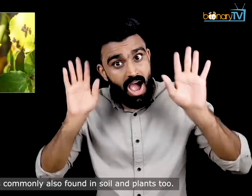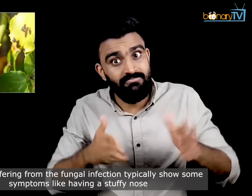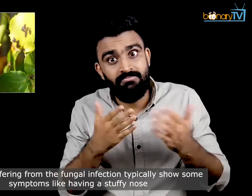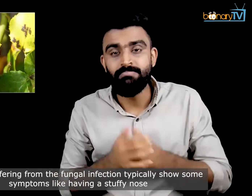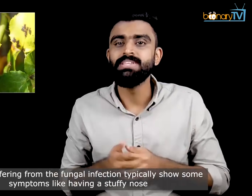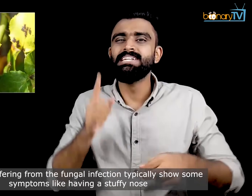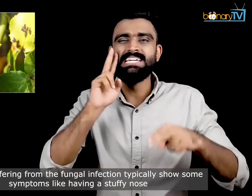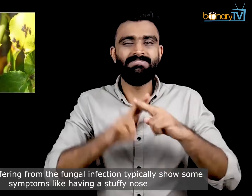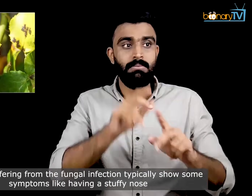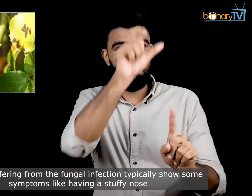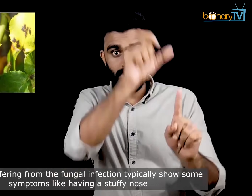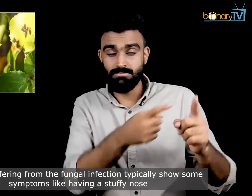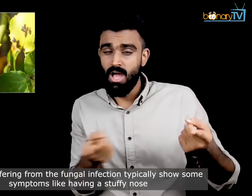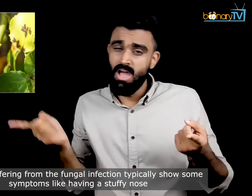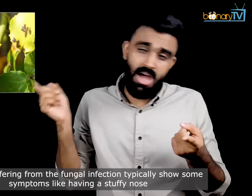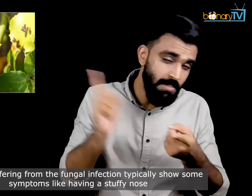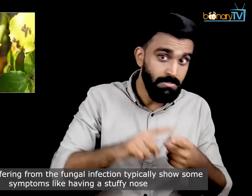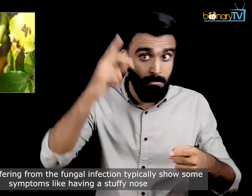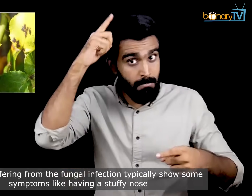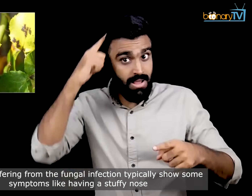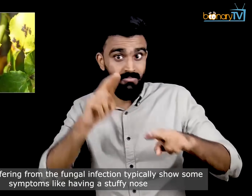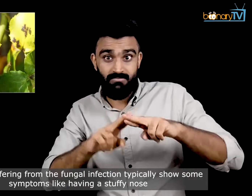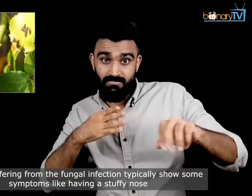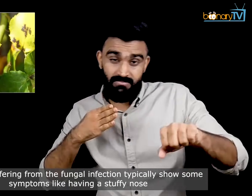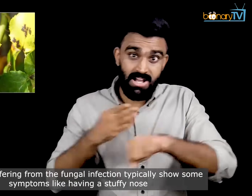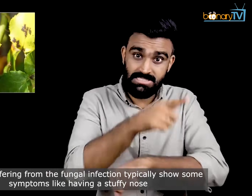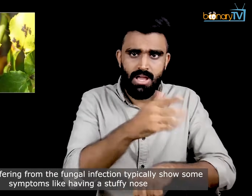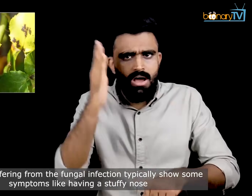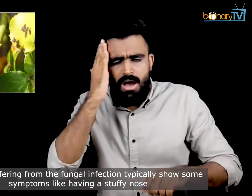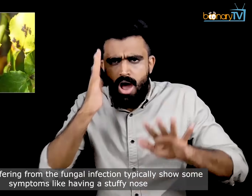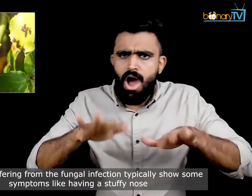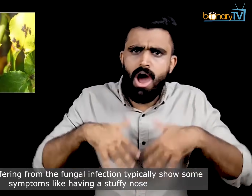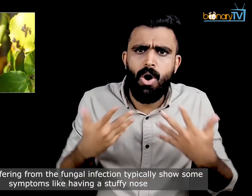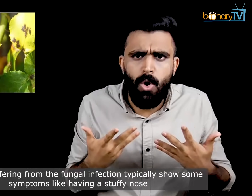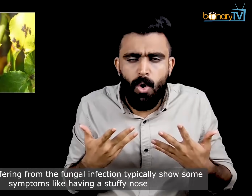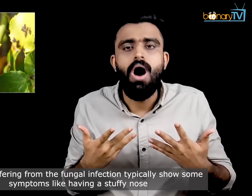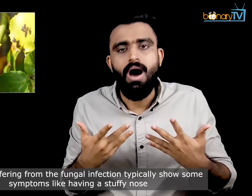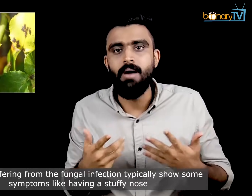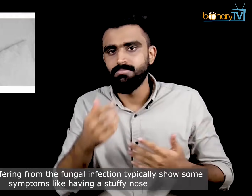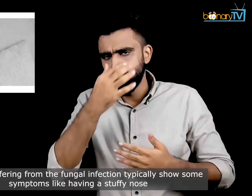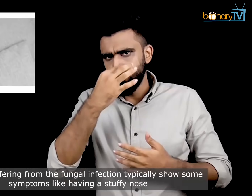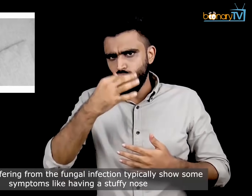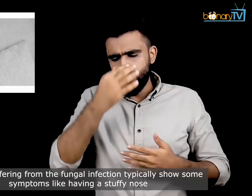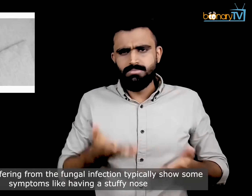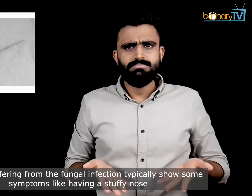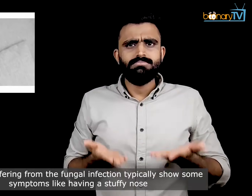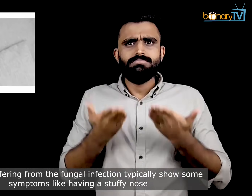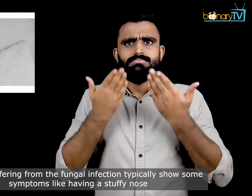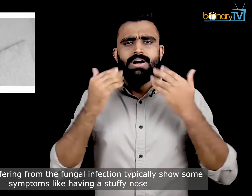Patients suffering from the fungal infection typically show some symptoms like having a